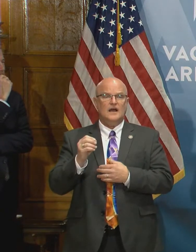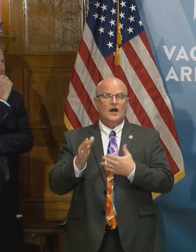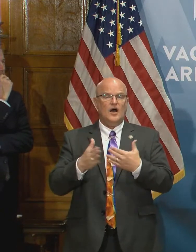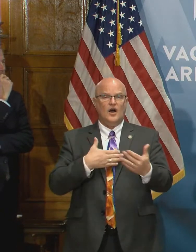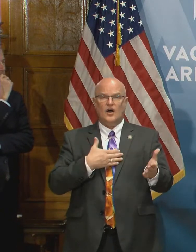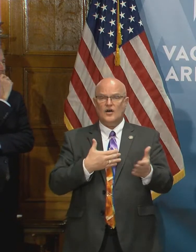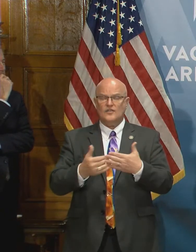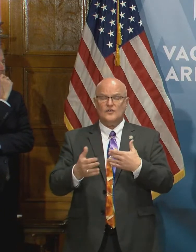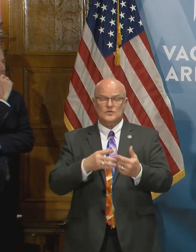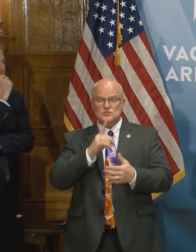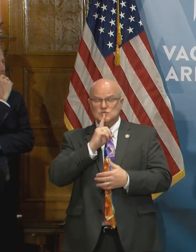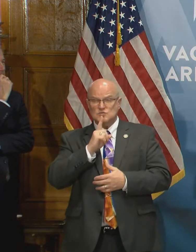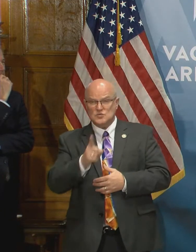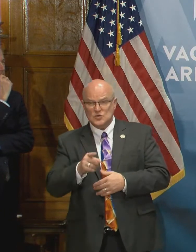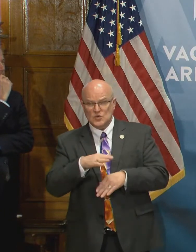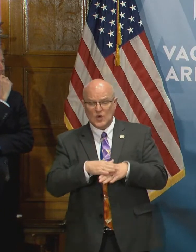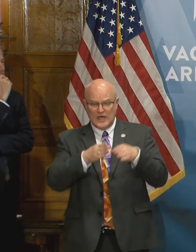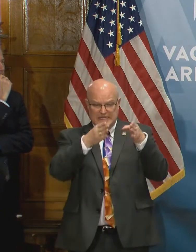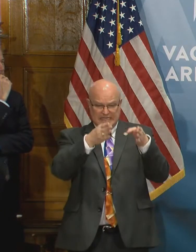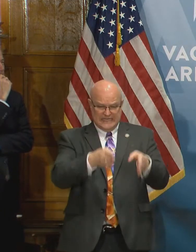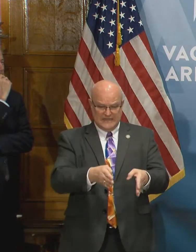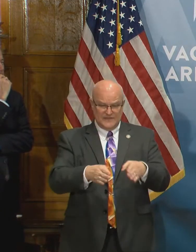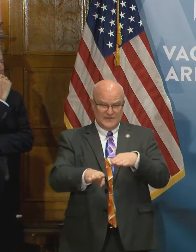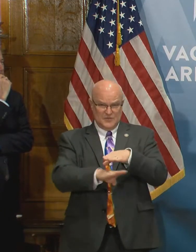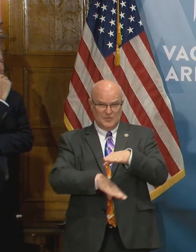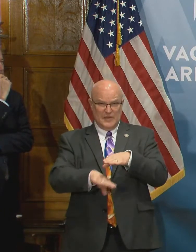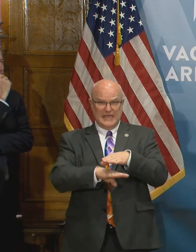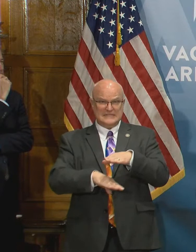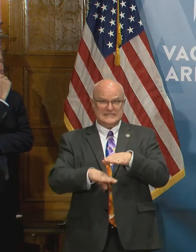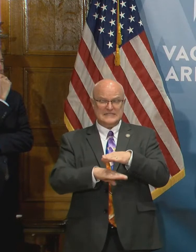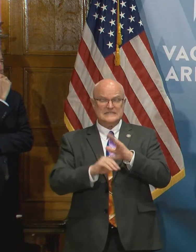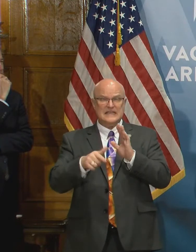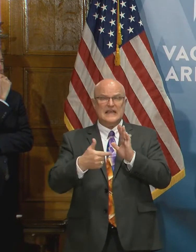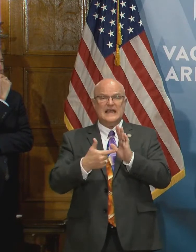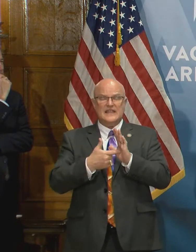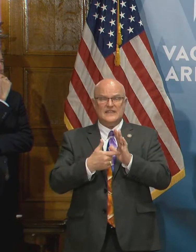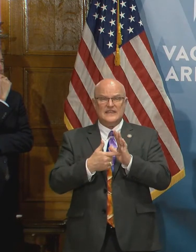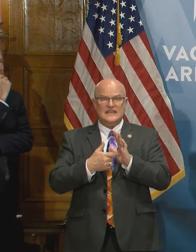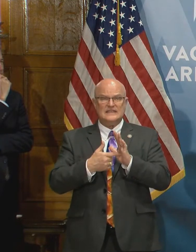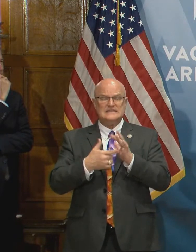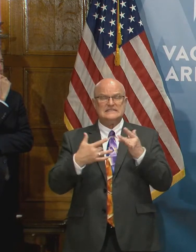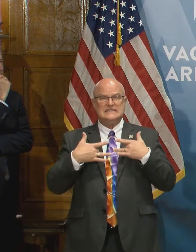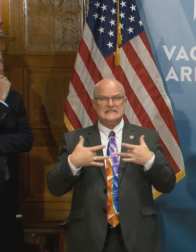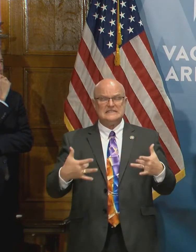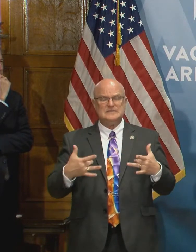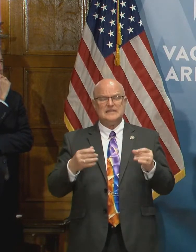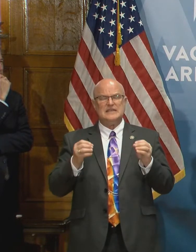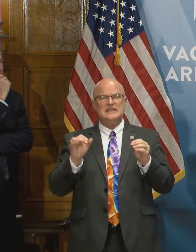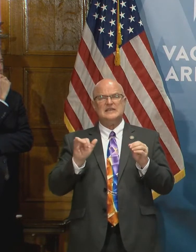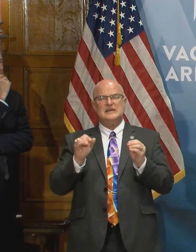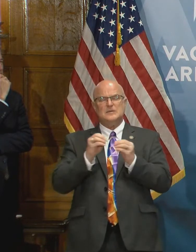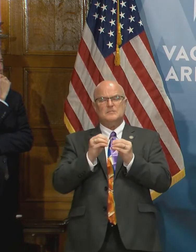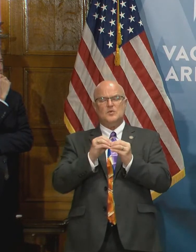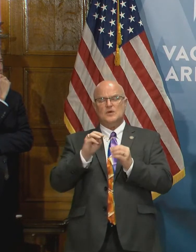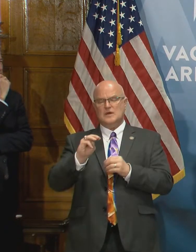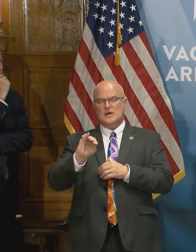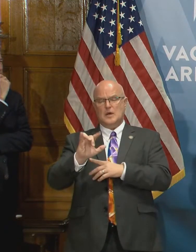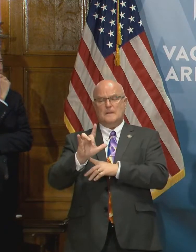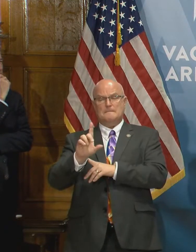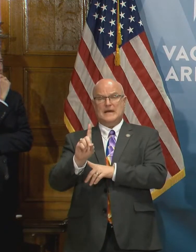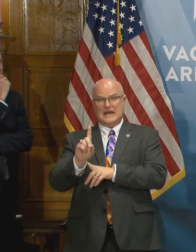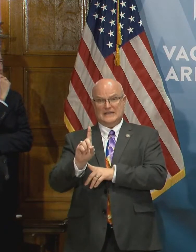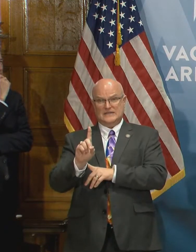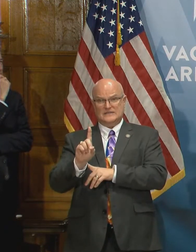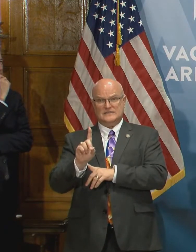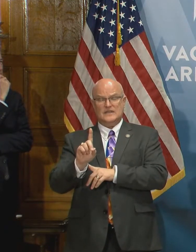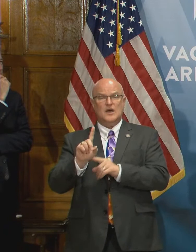Although it's true that on an individual basis, this tends to be a milder disease with milder outcomes, when